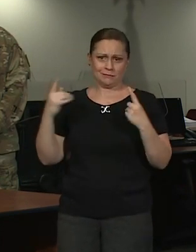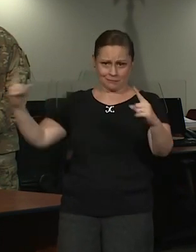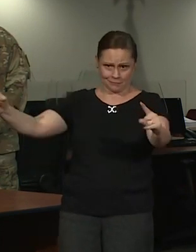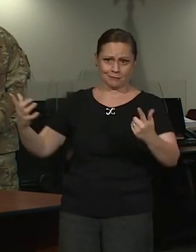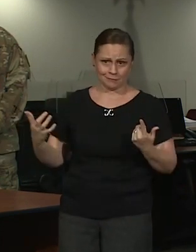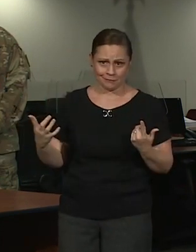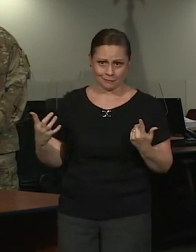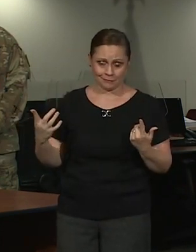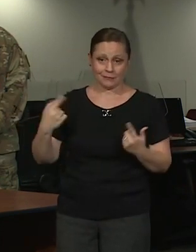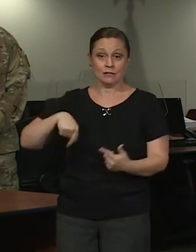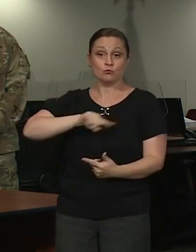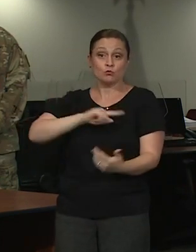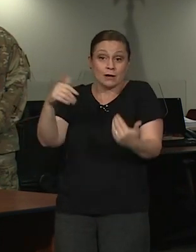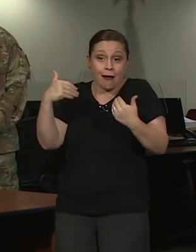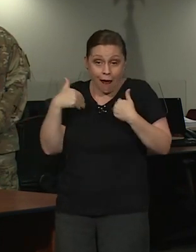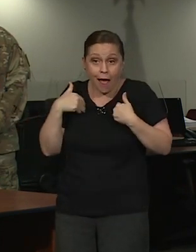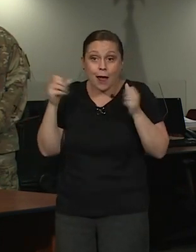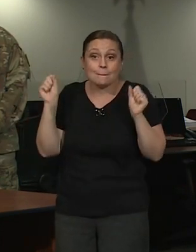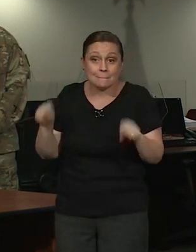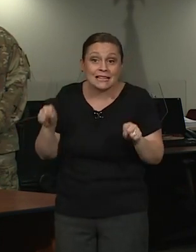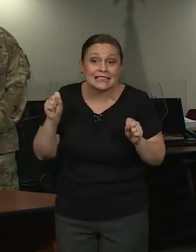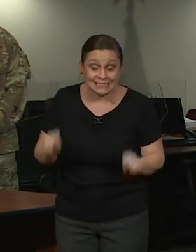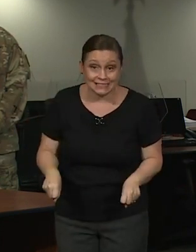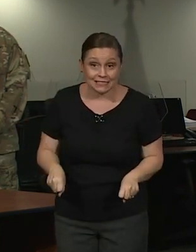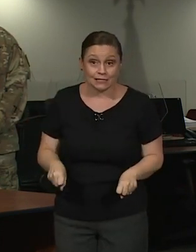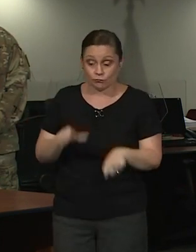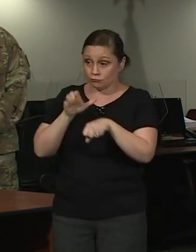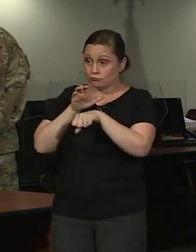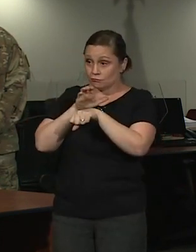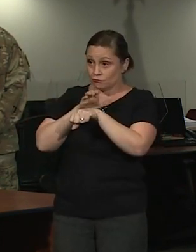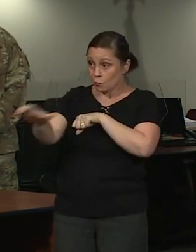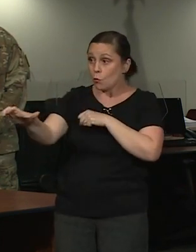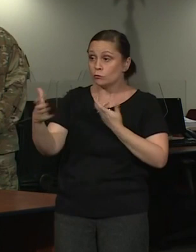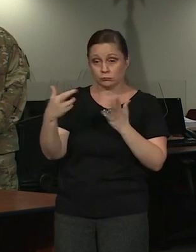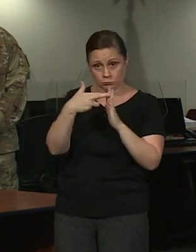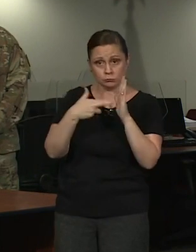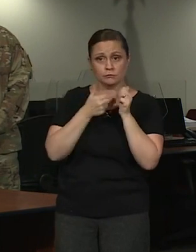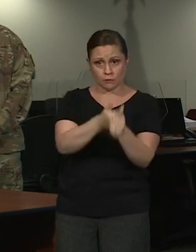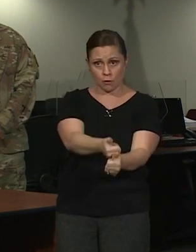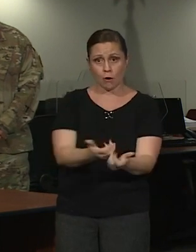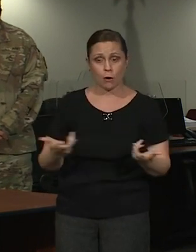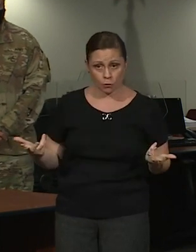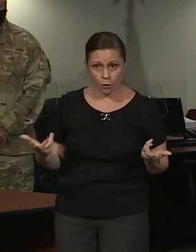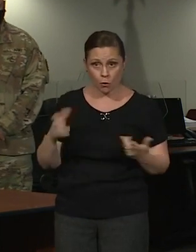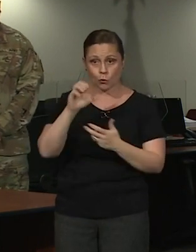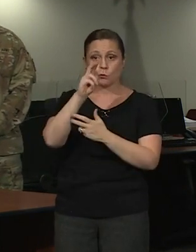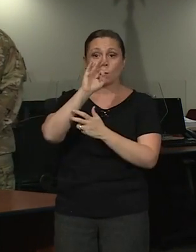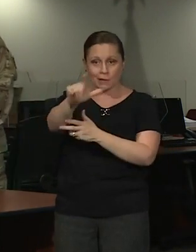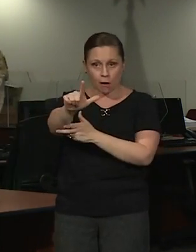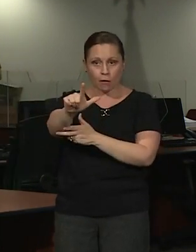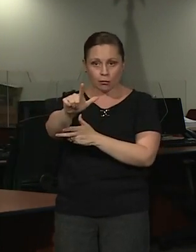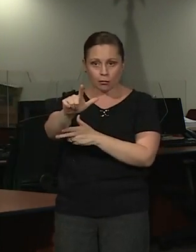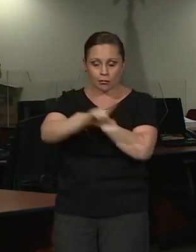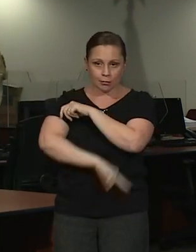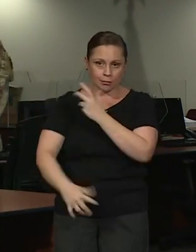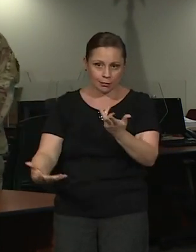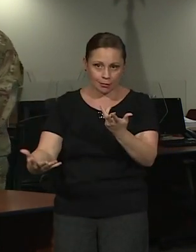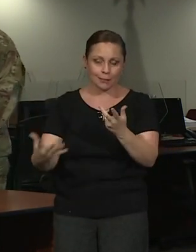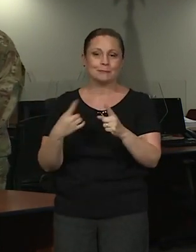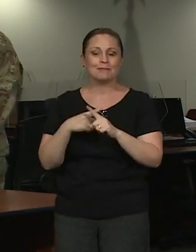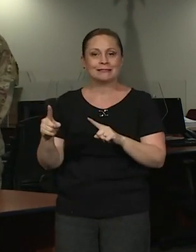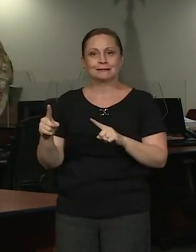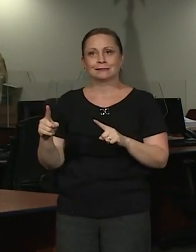enforcement mechanism there, and it was a criminal penalty. But to announce that we're having a